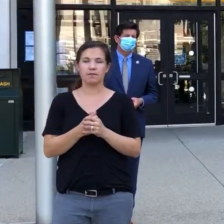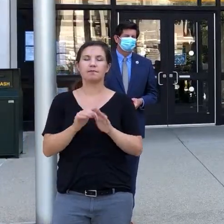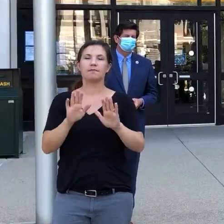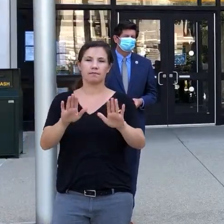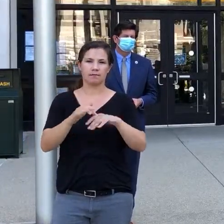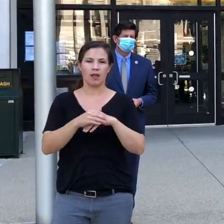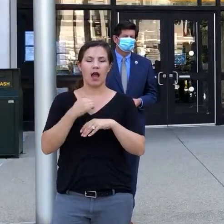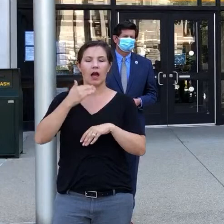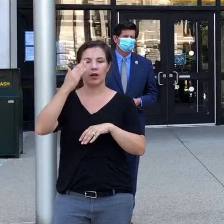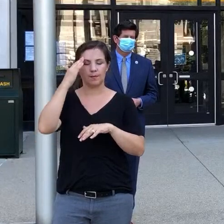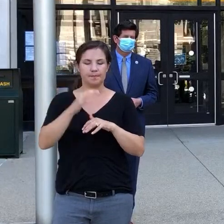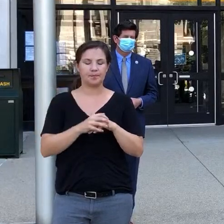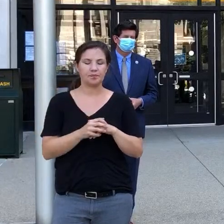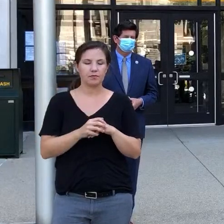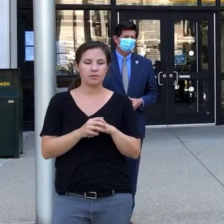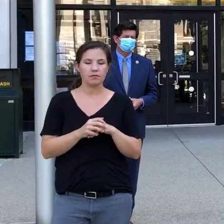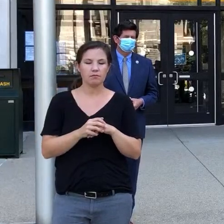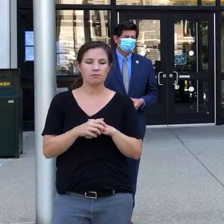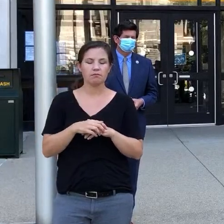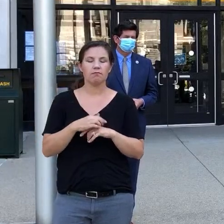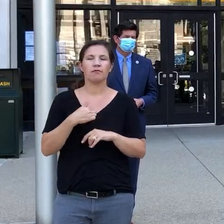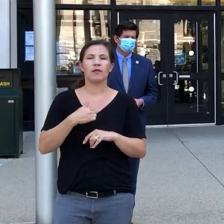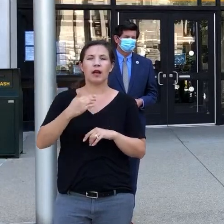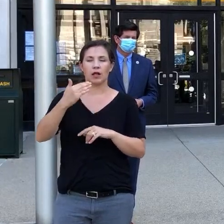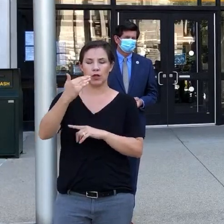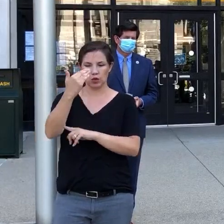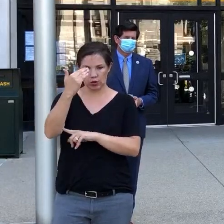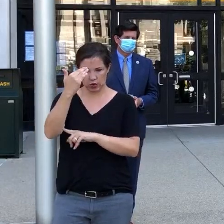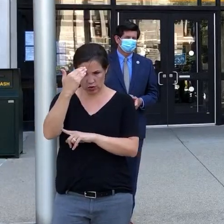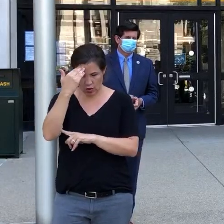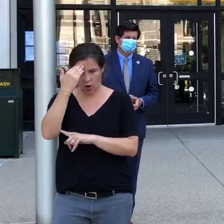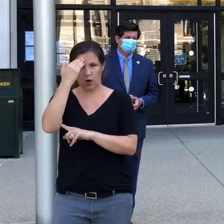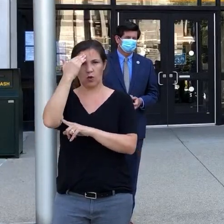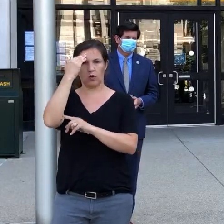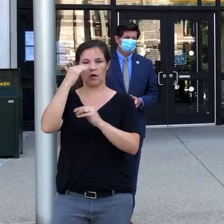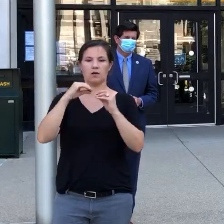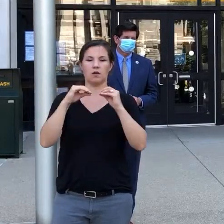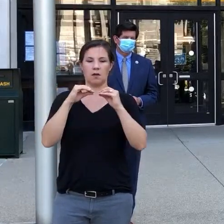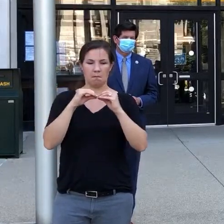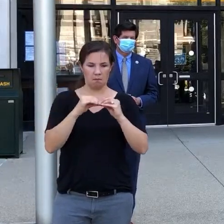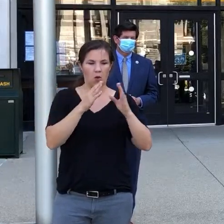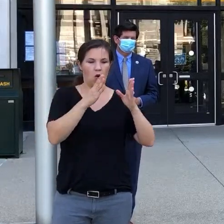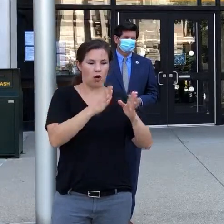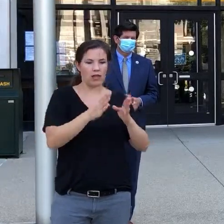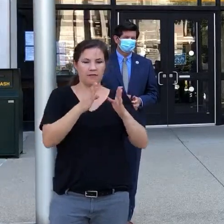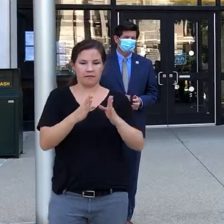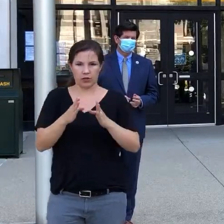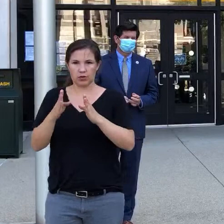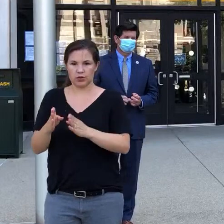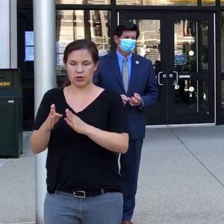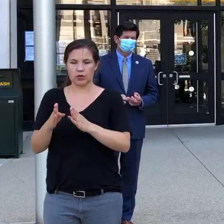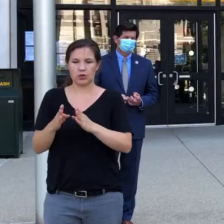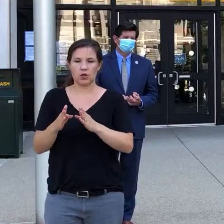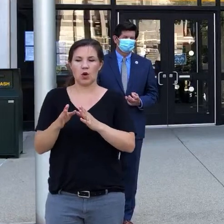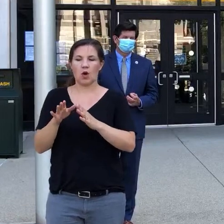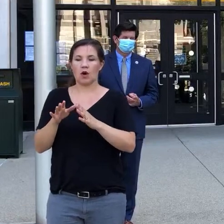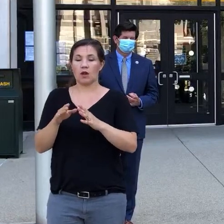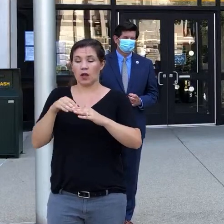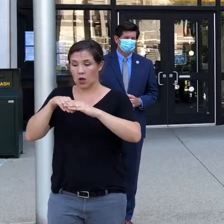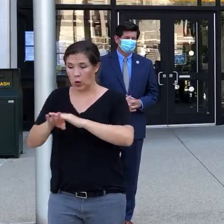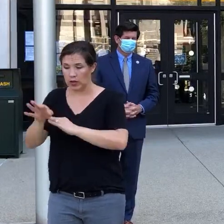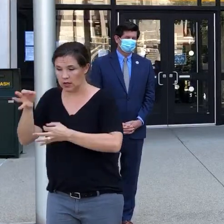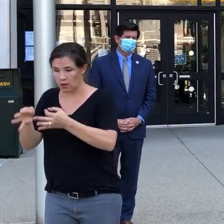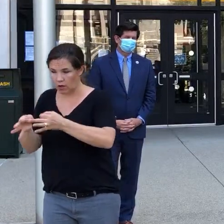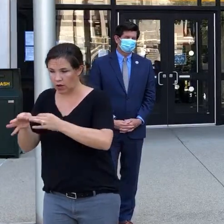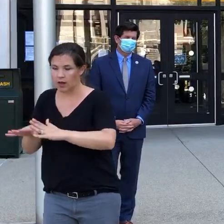this. I know that more individuals are out of pretrial custody now